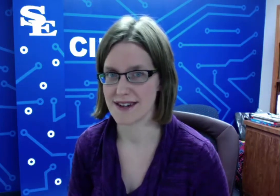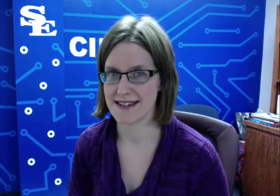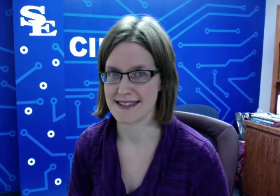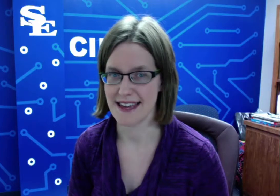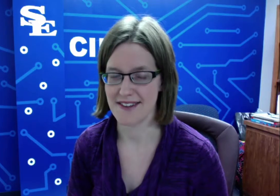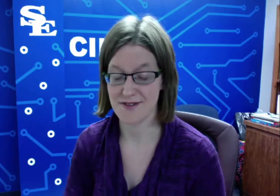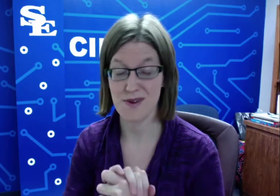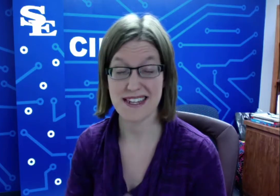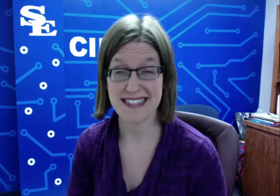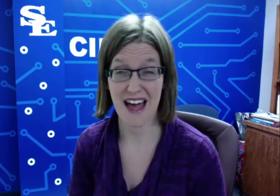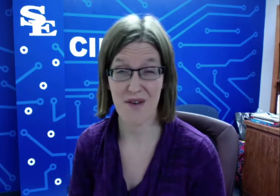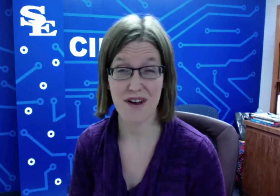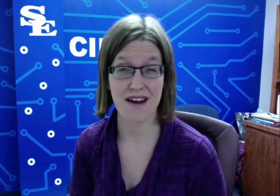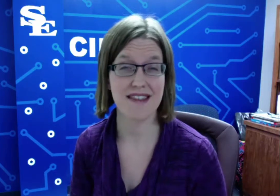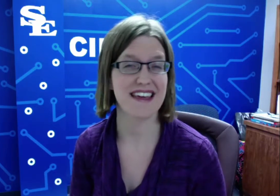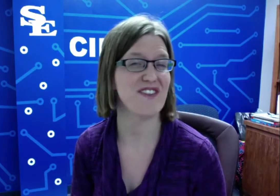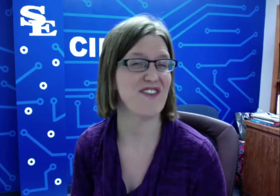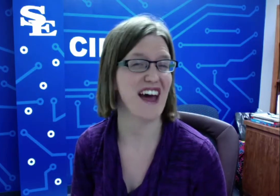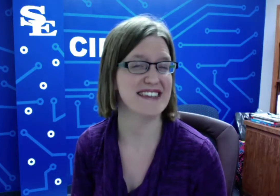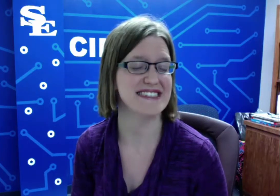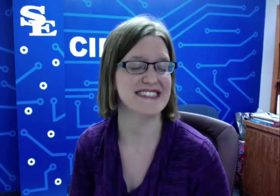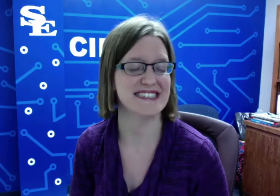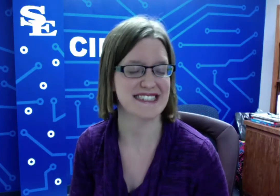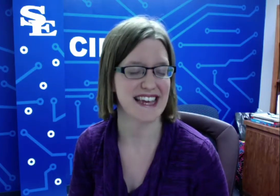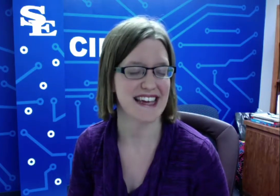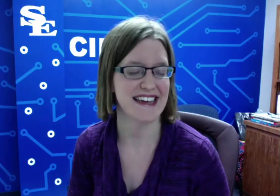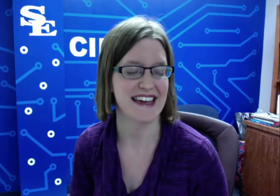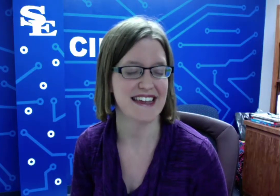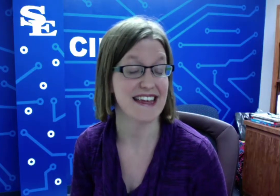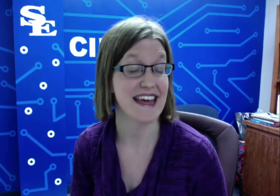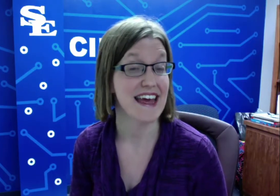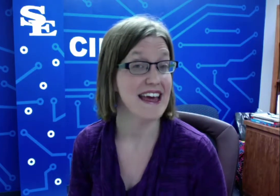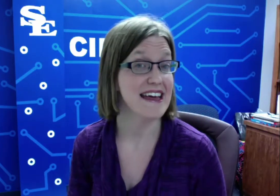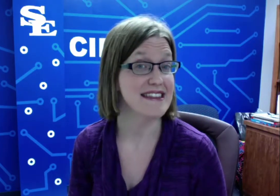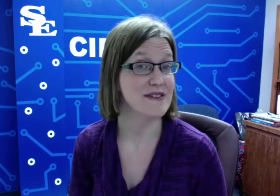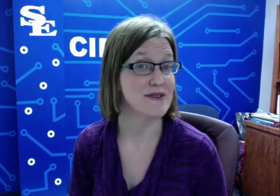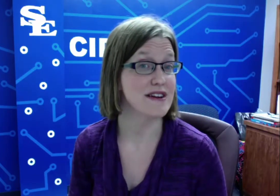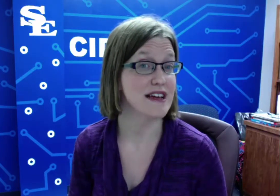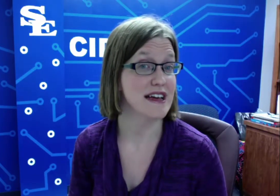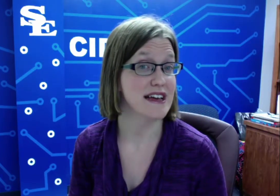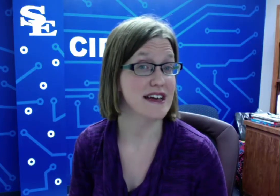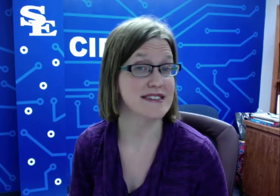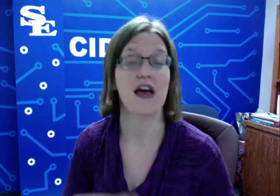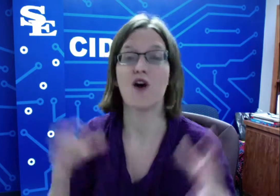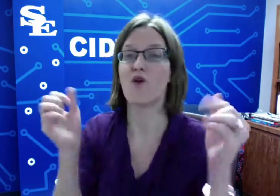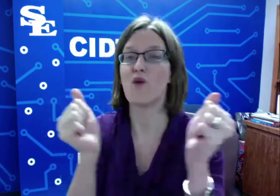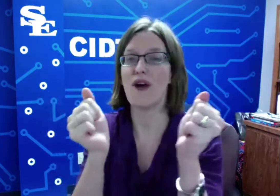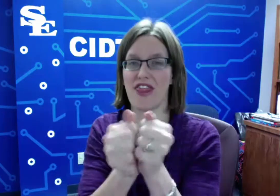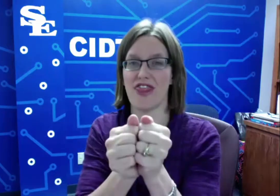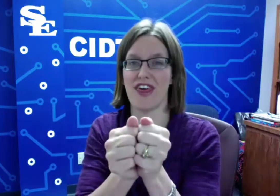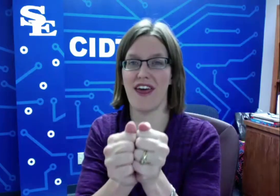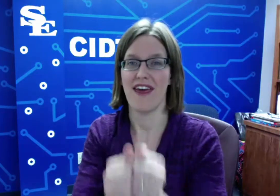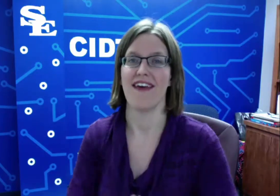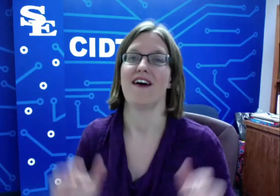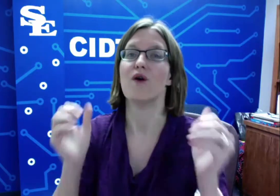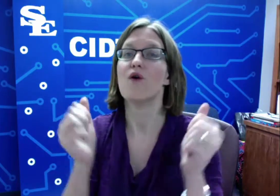word left. What is that word? Think fast. Say it. And the word is with.